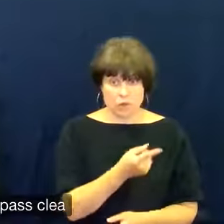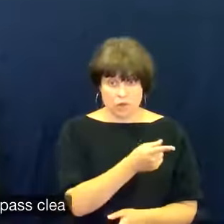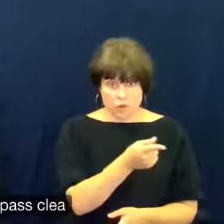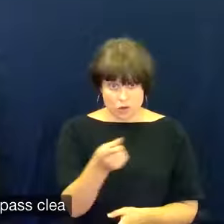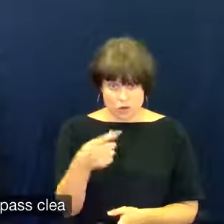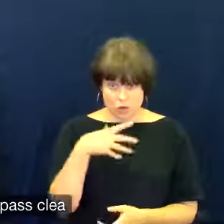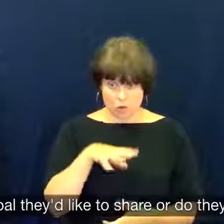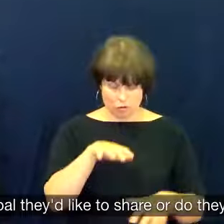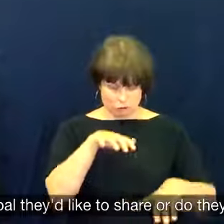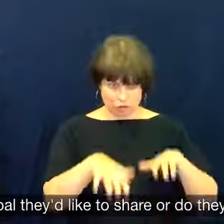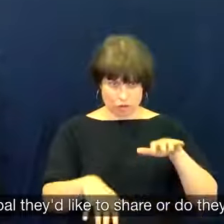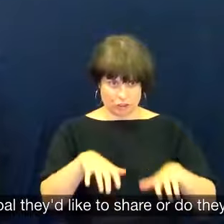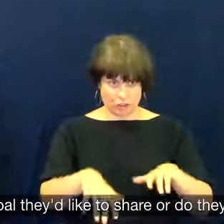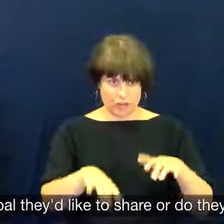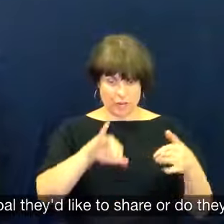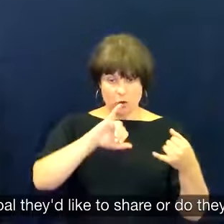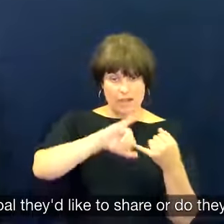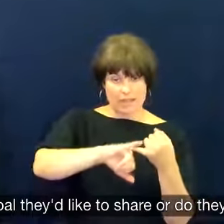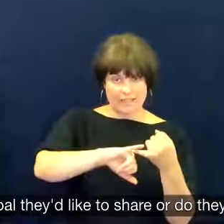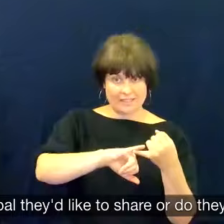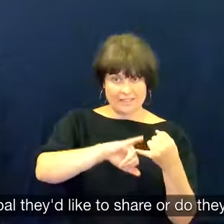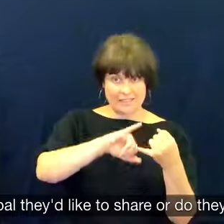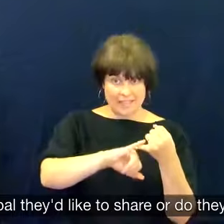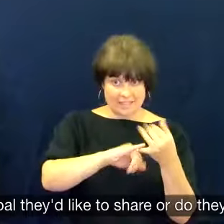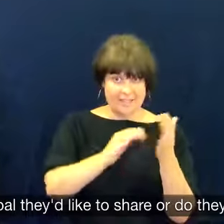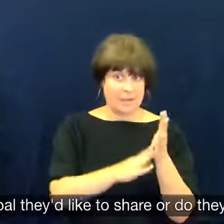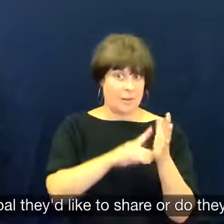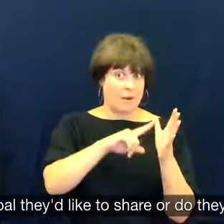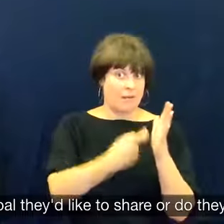in their specific?